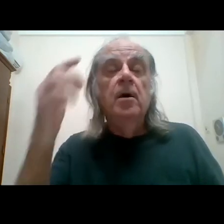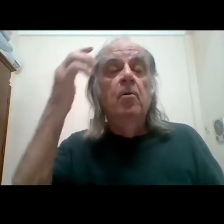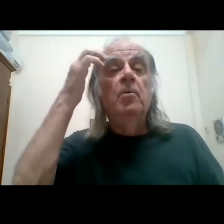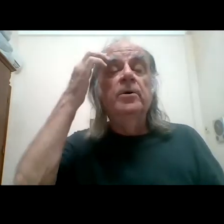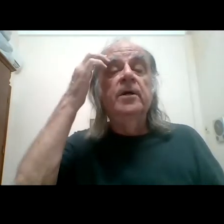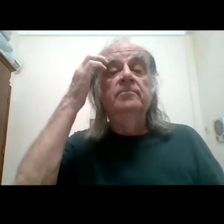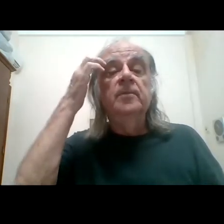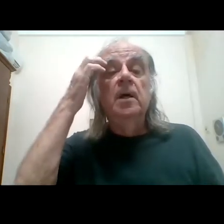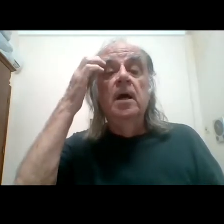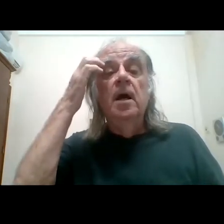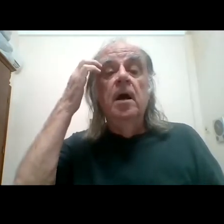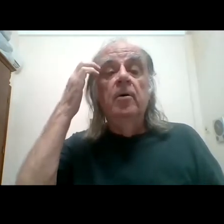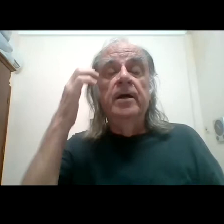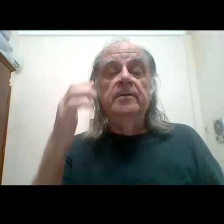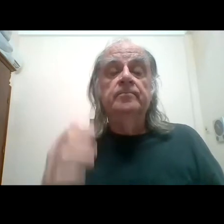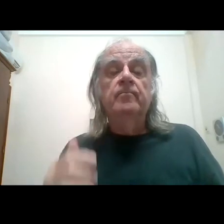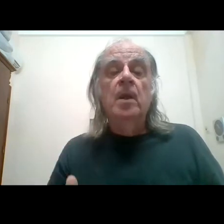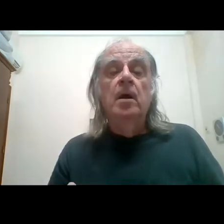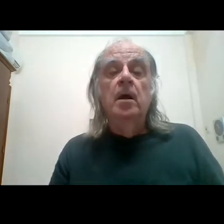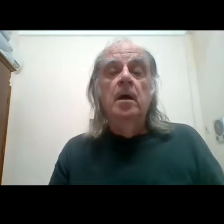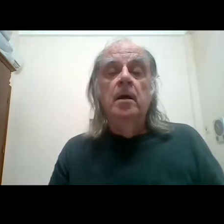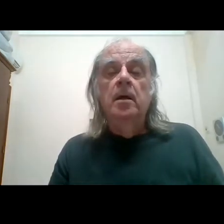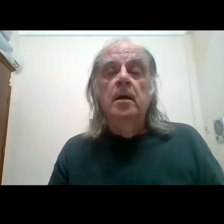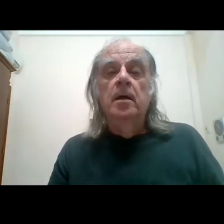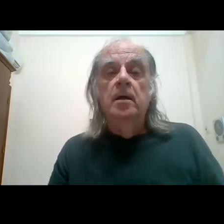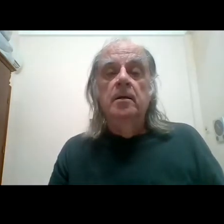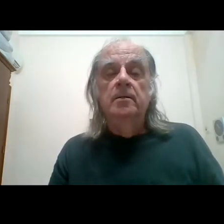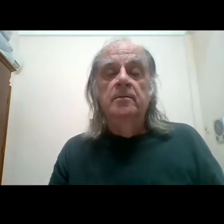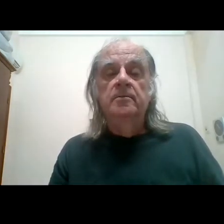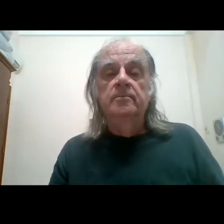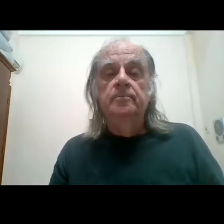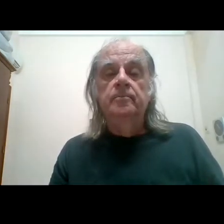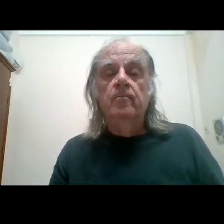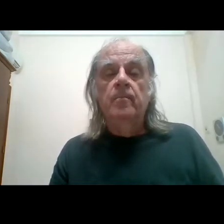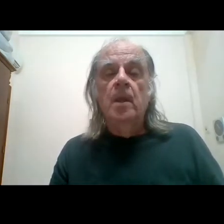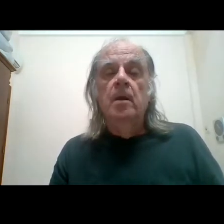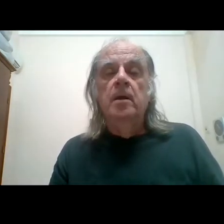Okay, Again, one more sir. time. Okay,